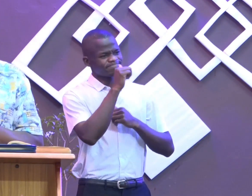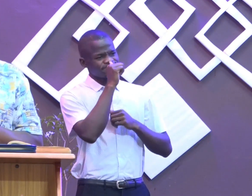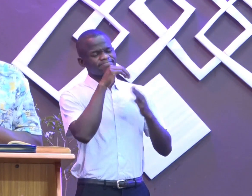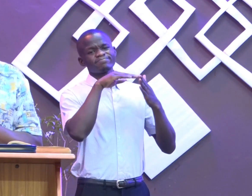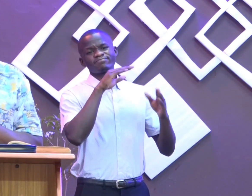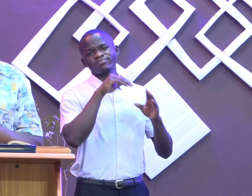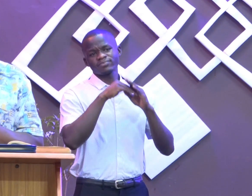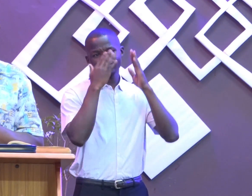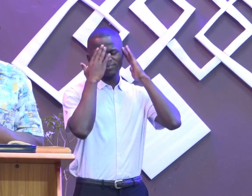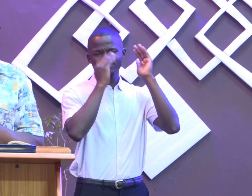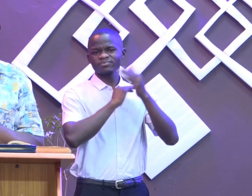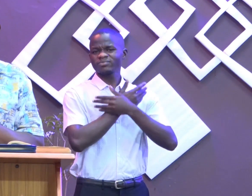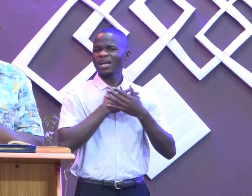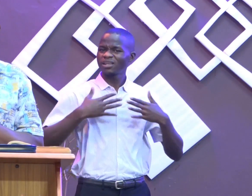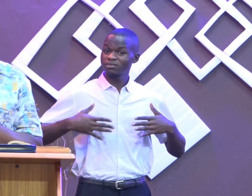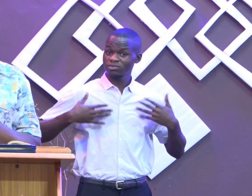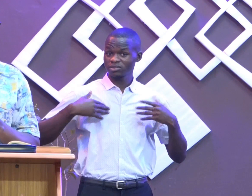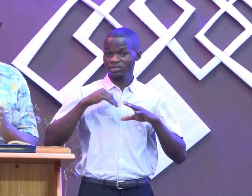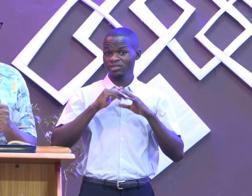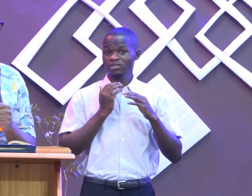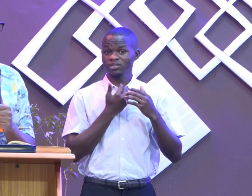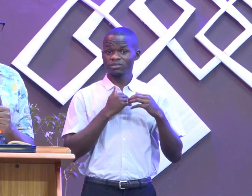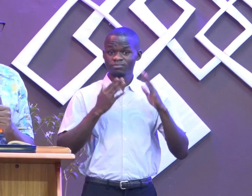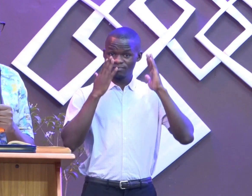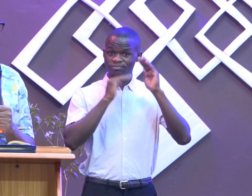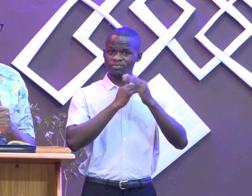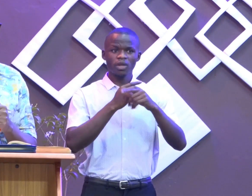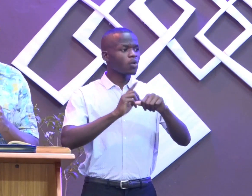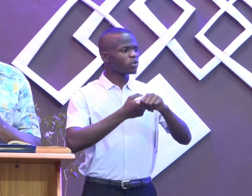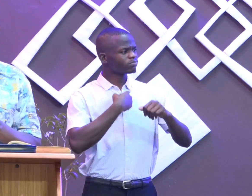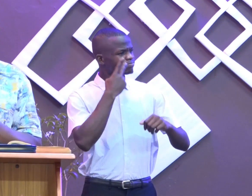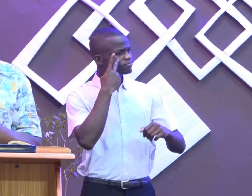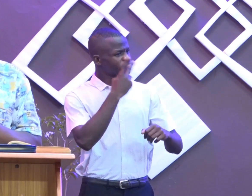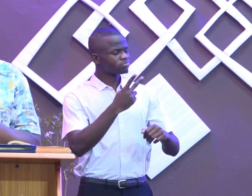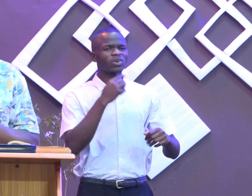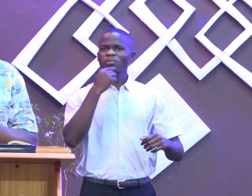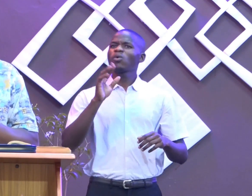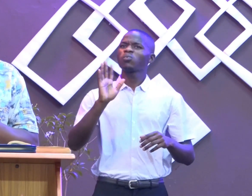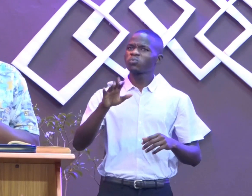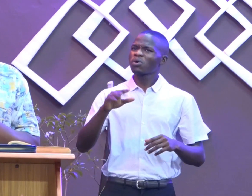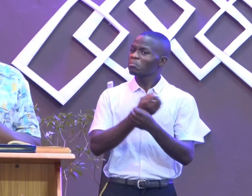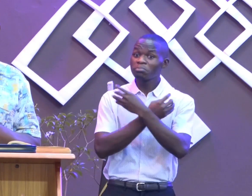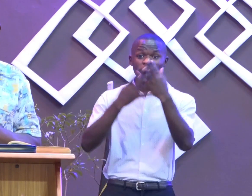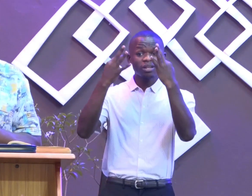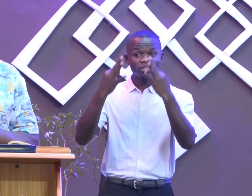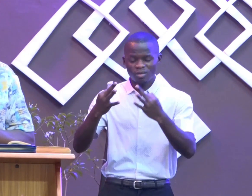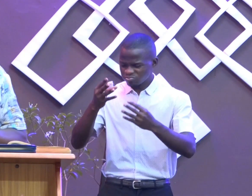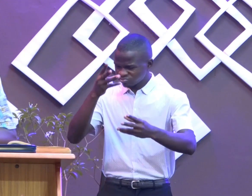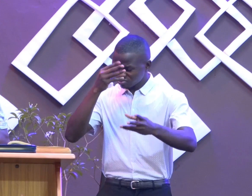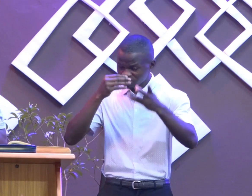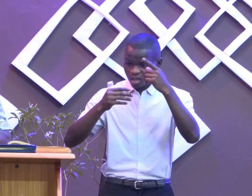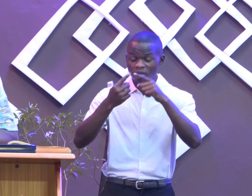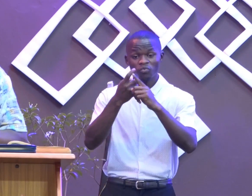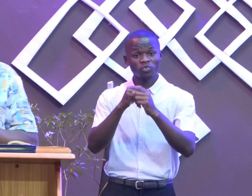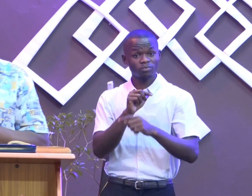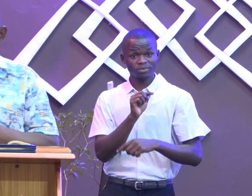Every one of us, you've been delightful in our bishop. And you look at him and desire